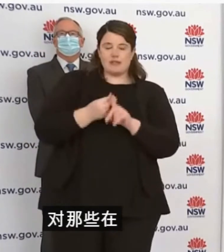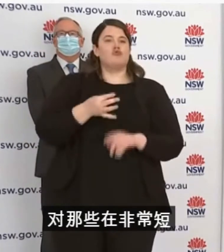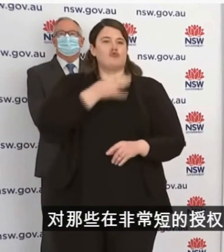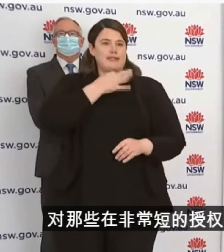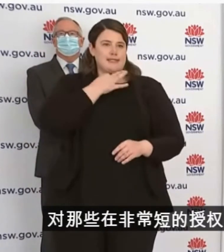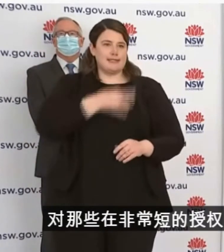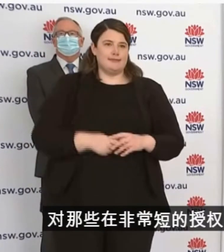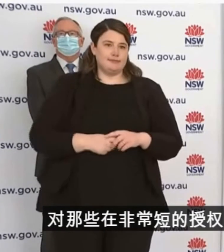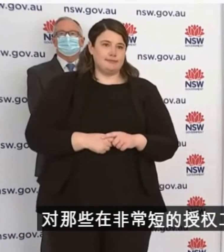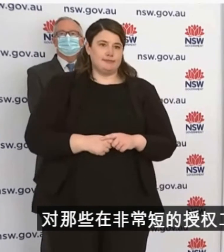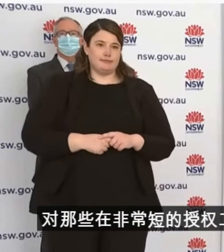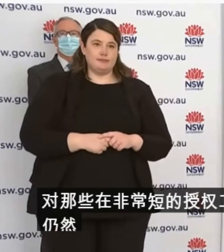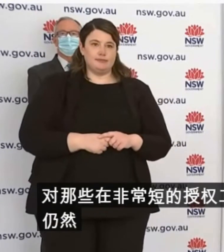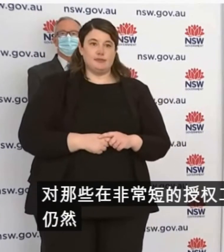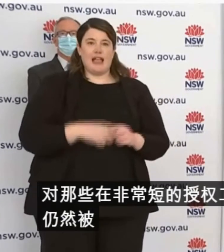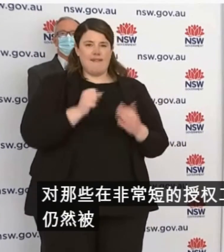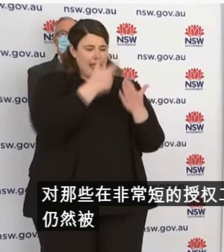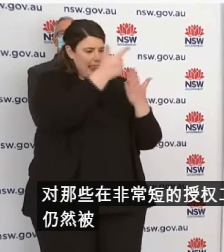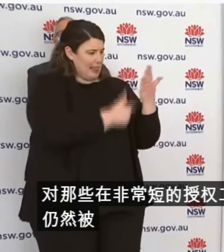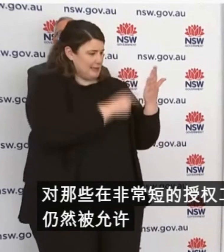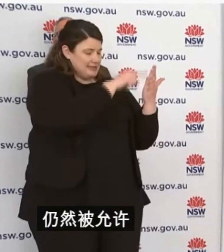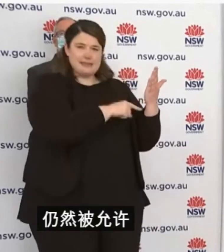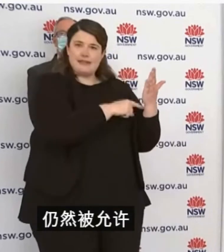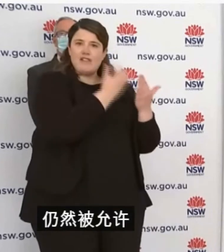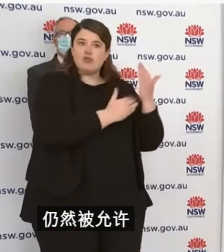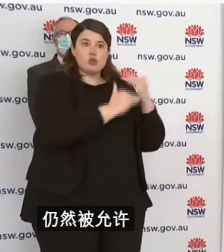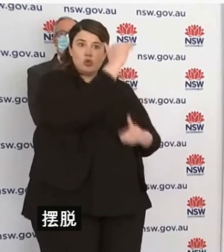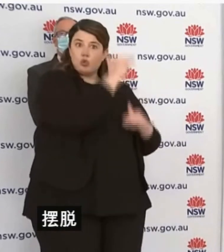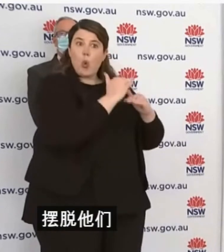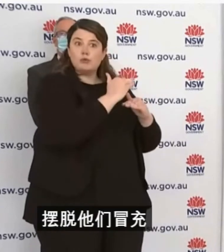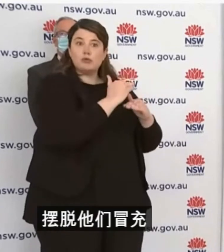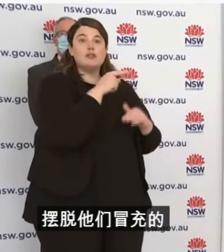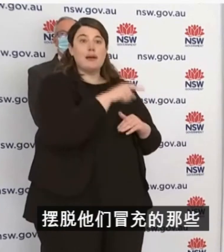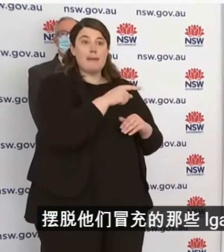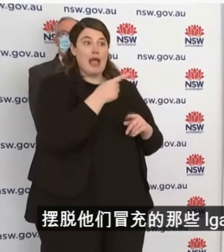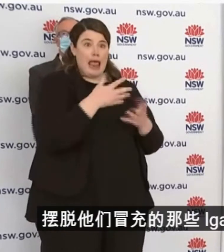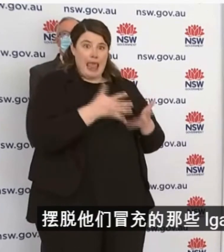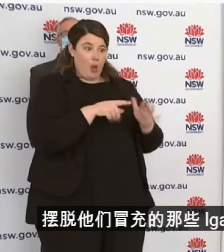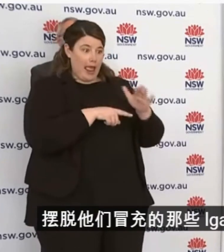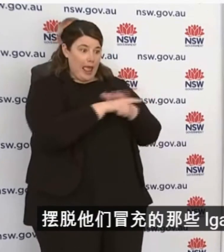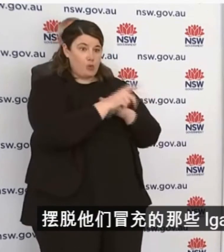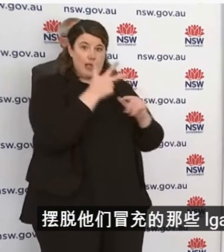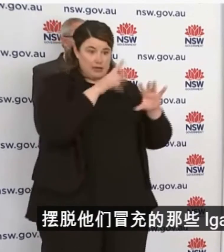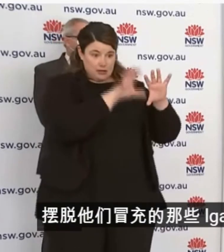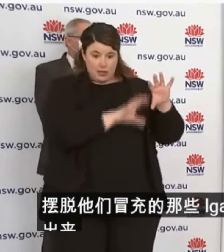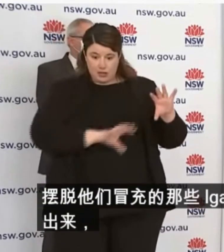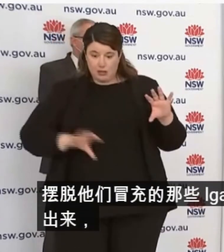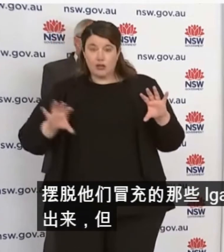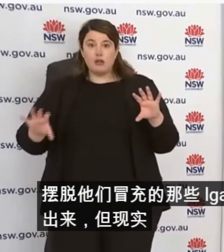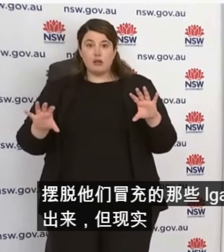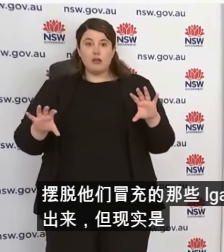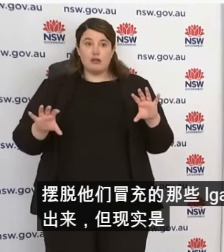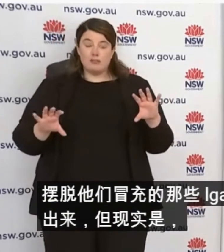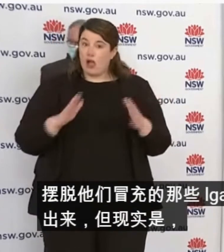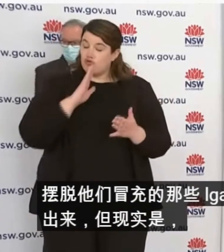For people who are on that very short authorised list of workers still allowed to get out of those LGAs, they are posing, and I don't mean to single them out,